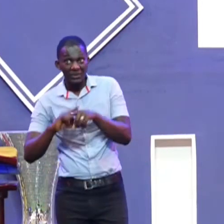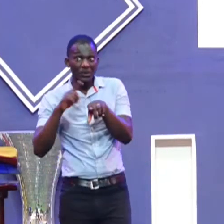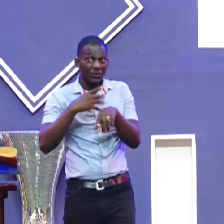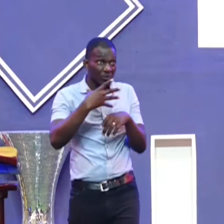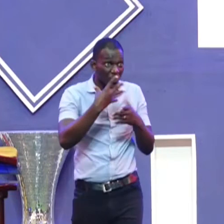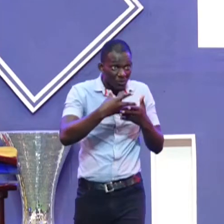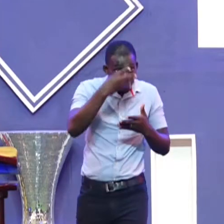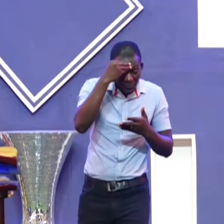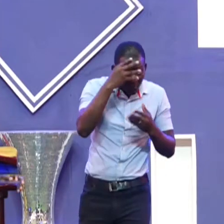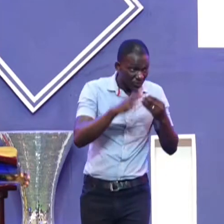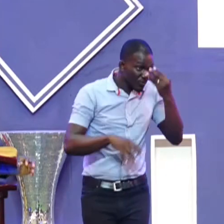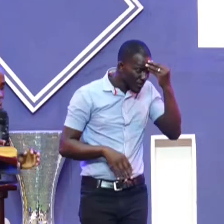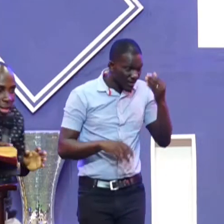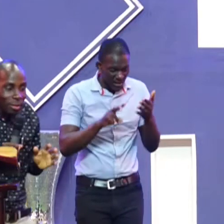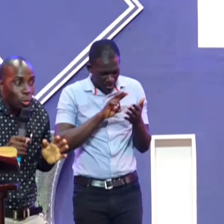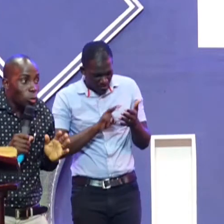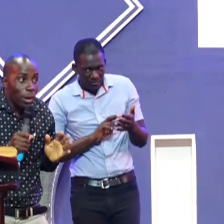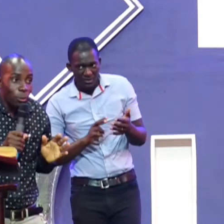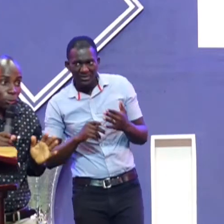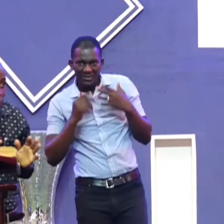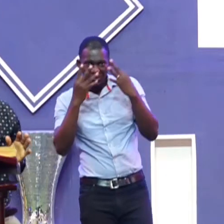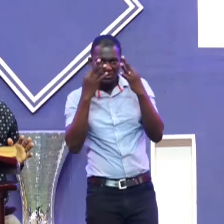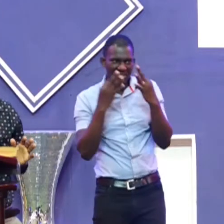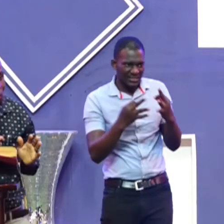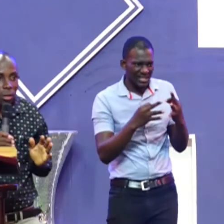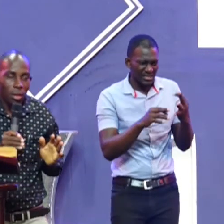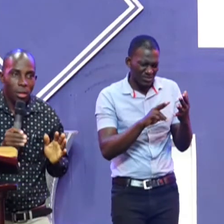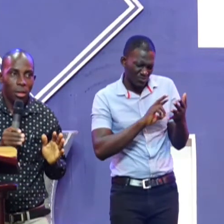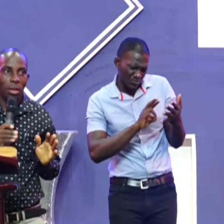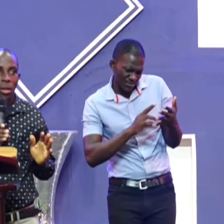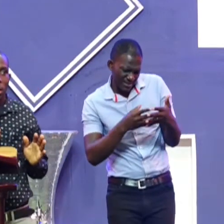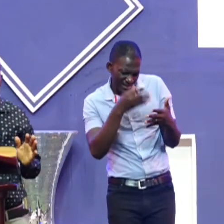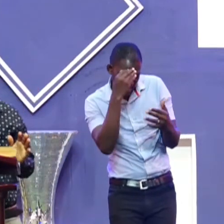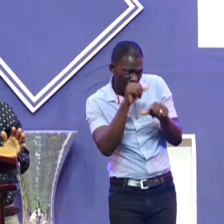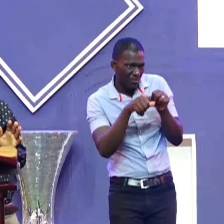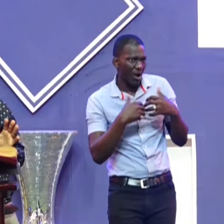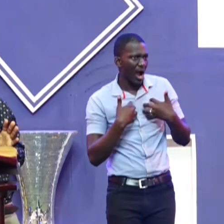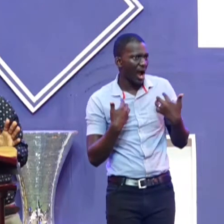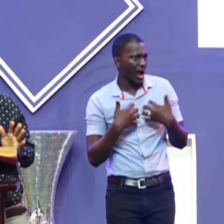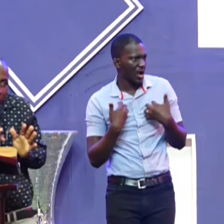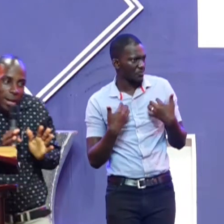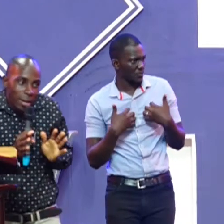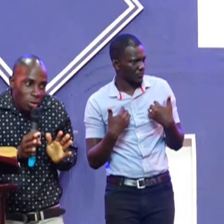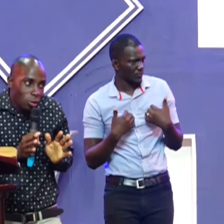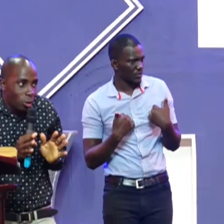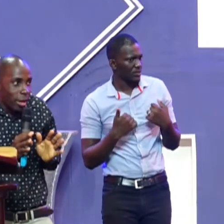that even when you go and read and you've decided to read about the animal